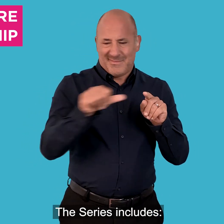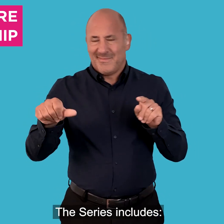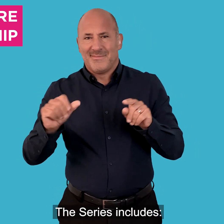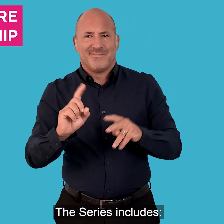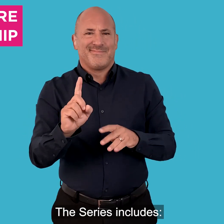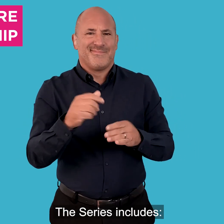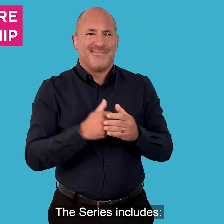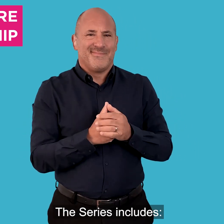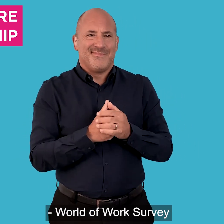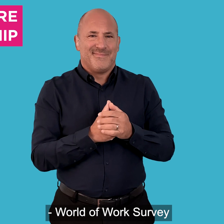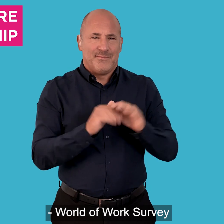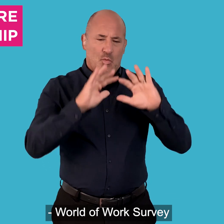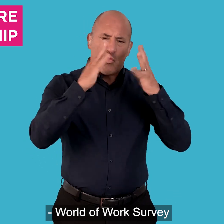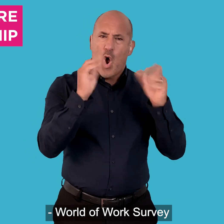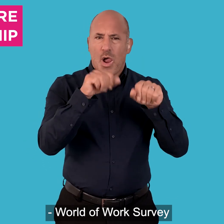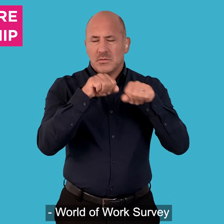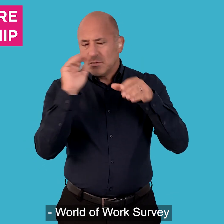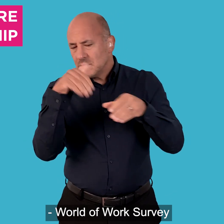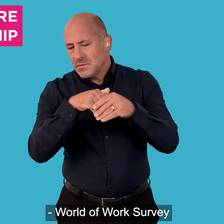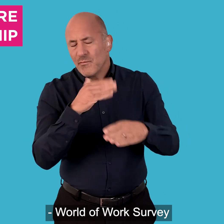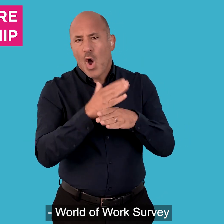The series includes World of Work Survey,